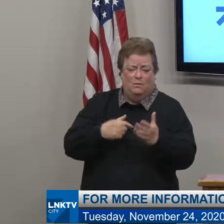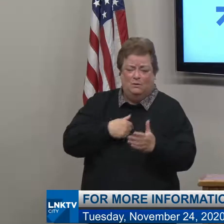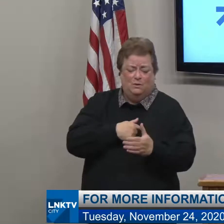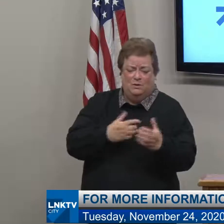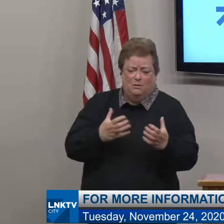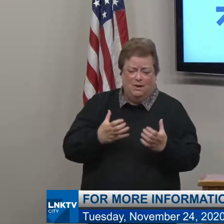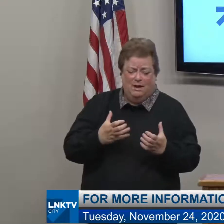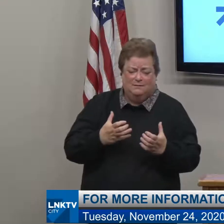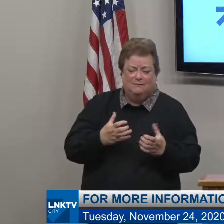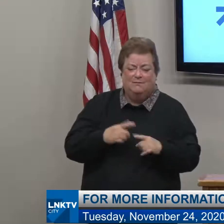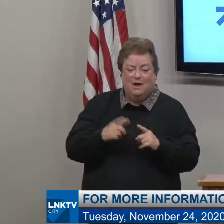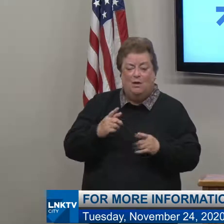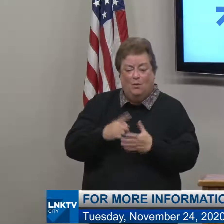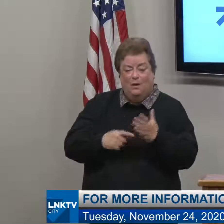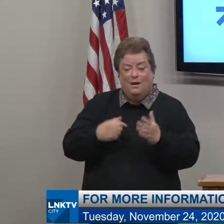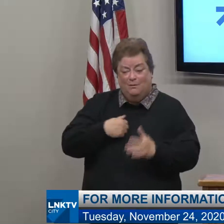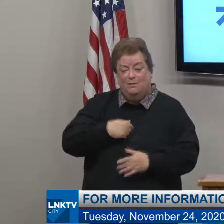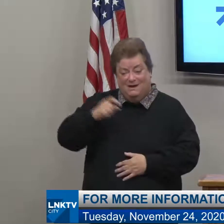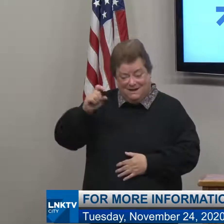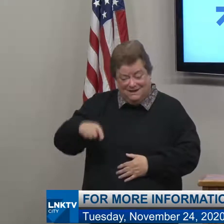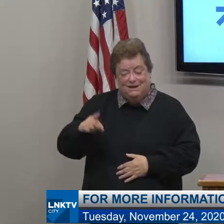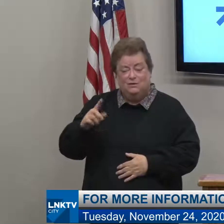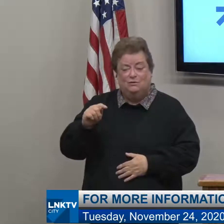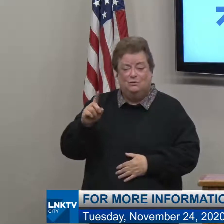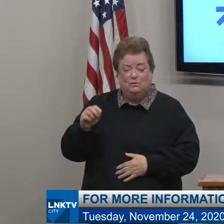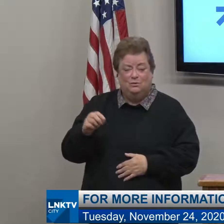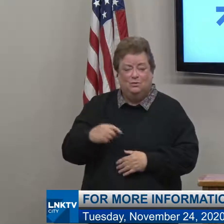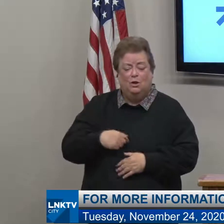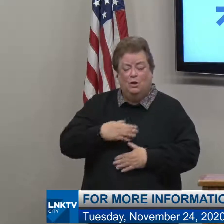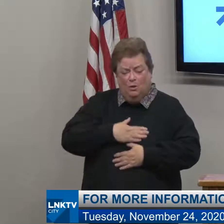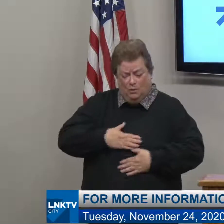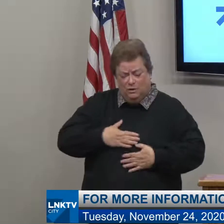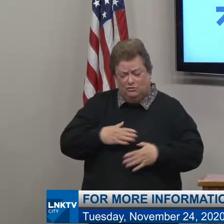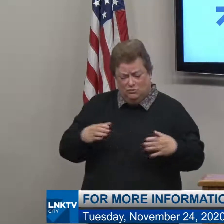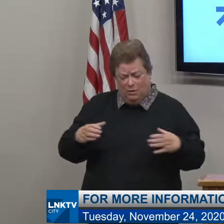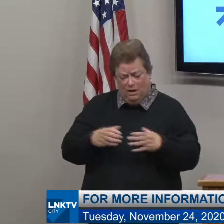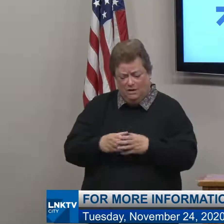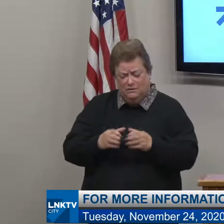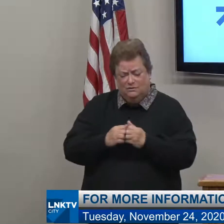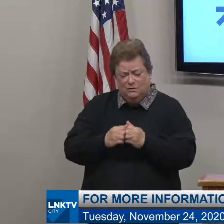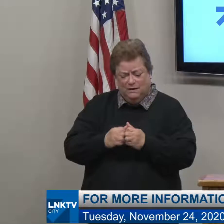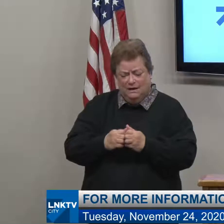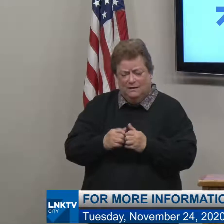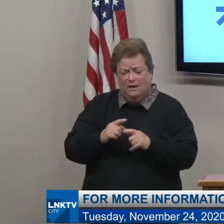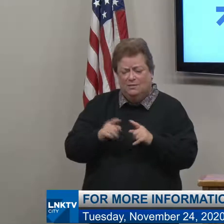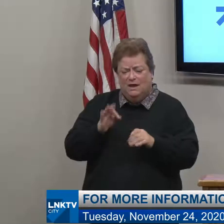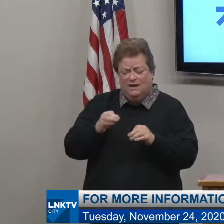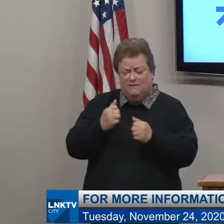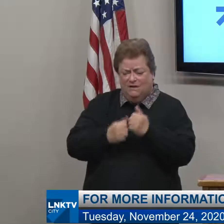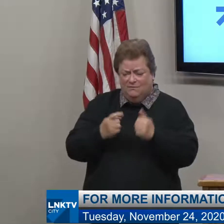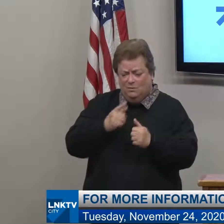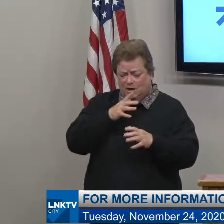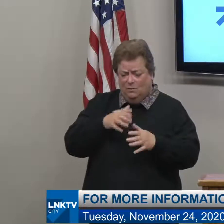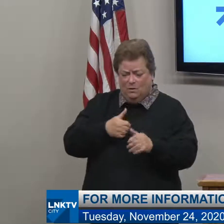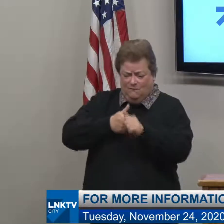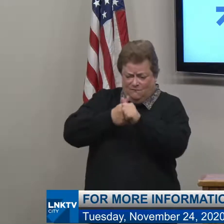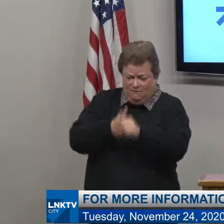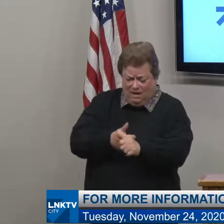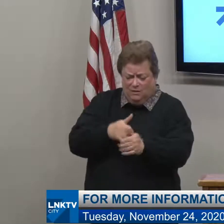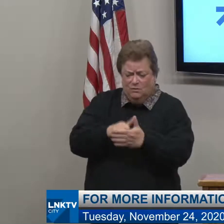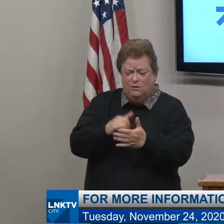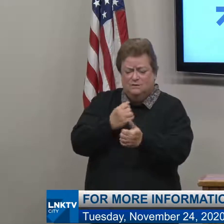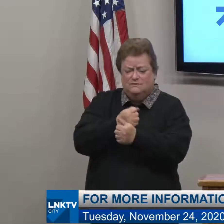It's what we need to do. We enjoy being together, but if everyone can adopt these measures and follow these safety